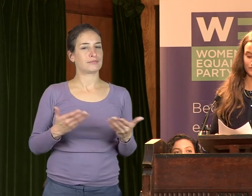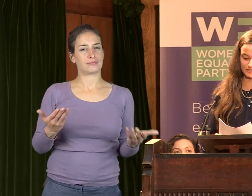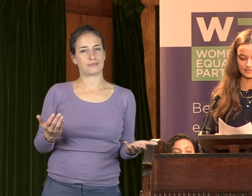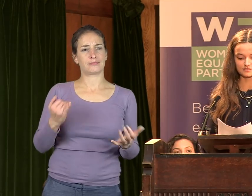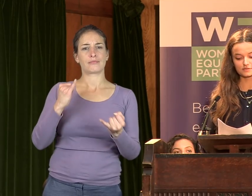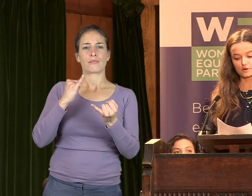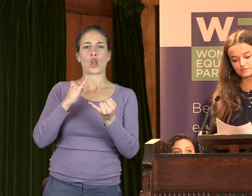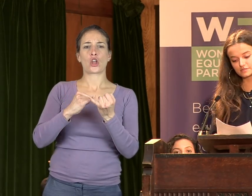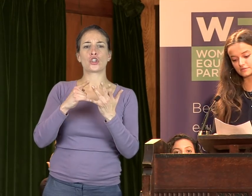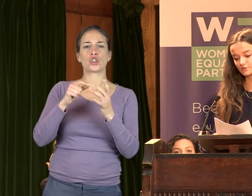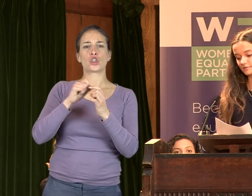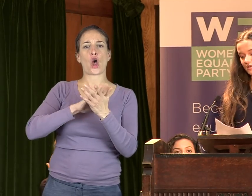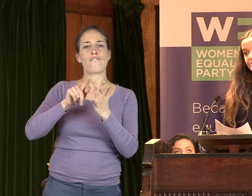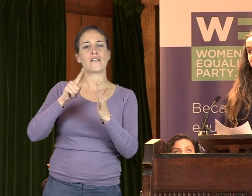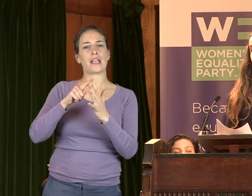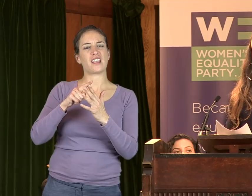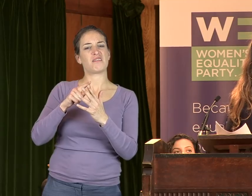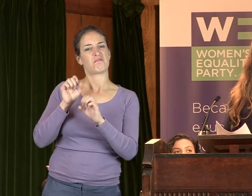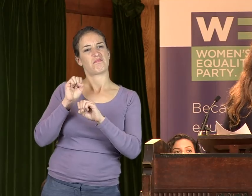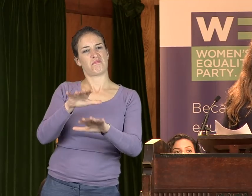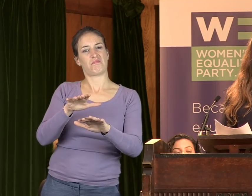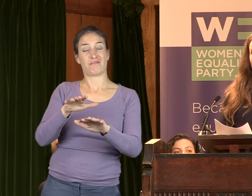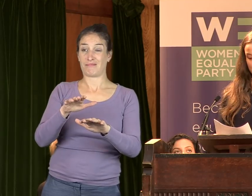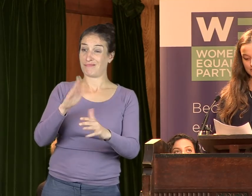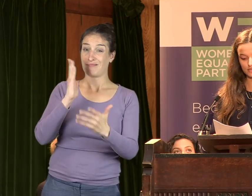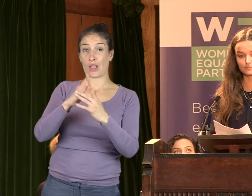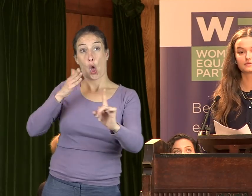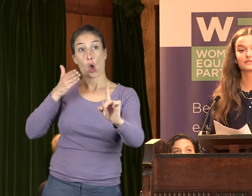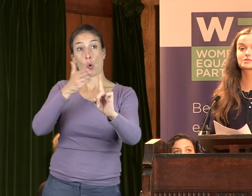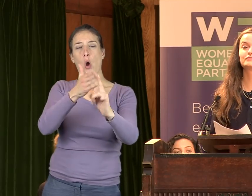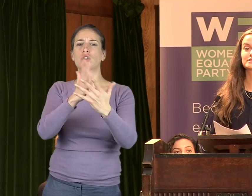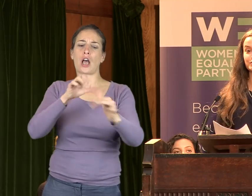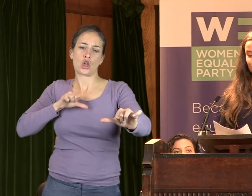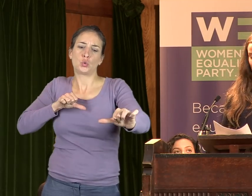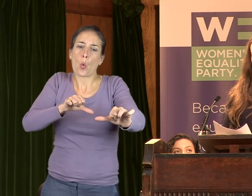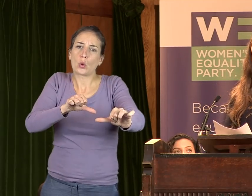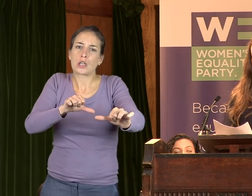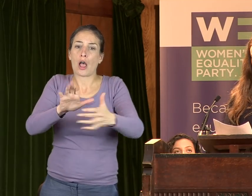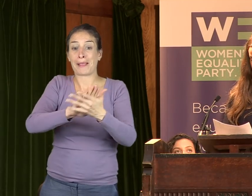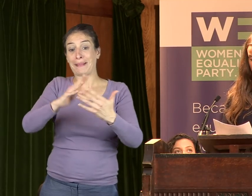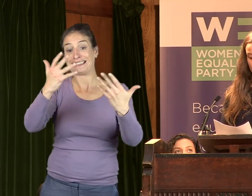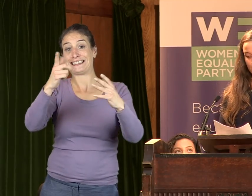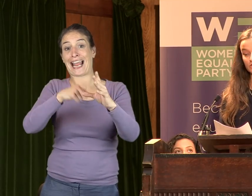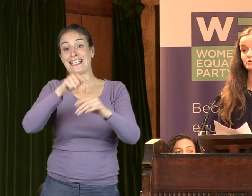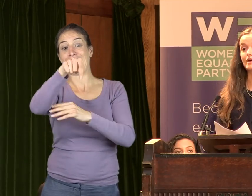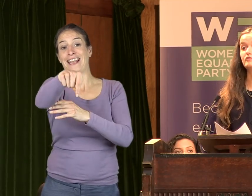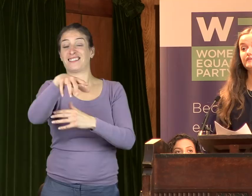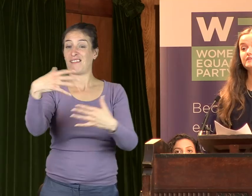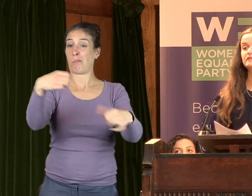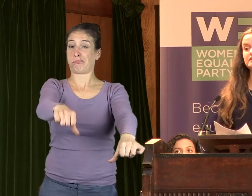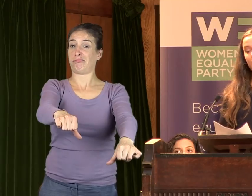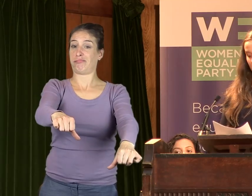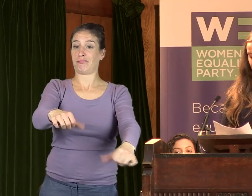As Sophie said, quotas are a short-term measure to ensure that in 10 years' time, this conversation will be over, because we'll